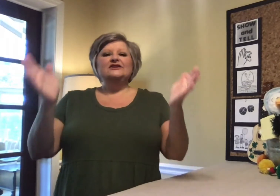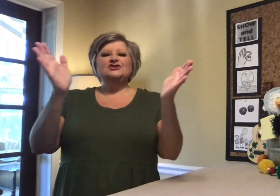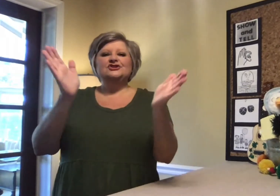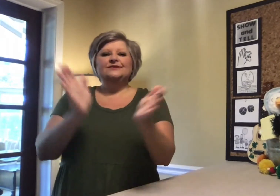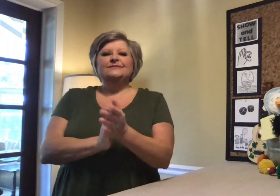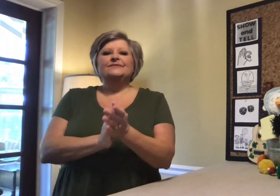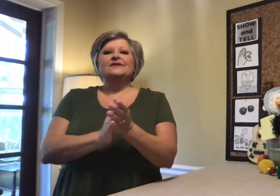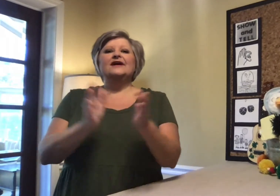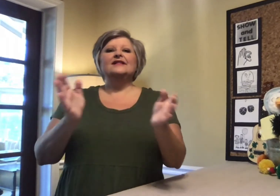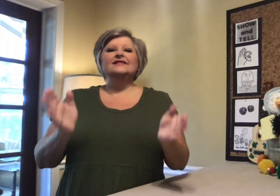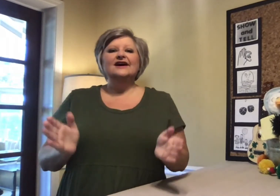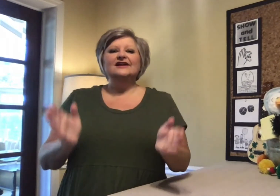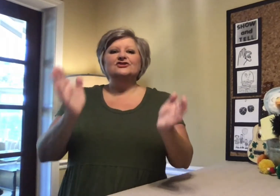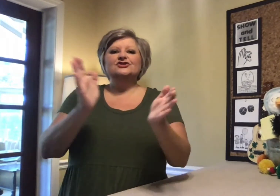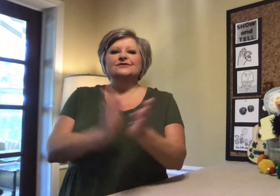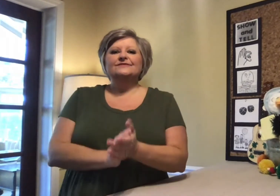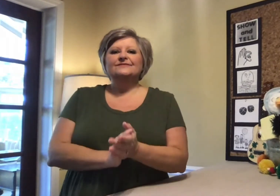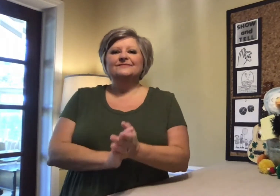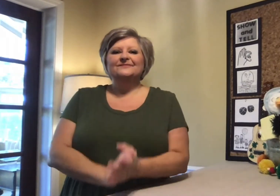Munch, lunch.